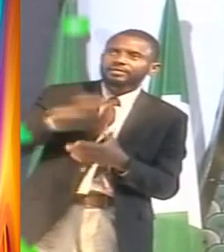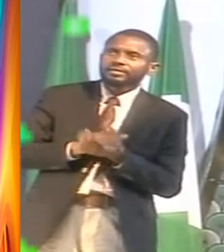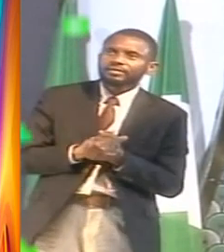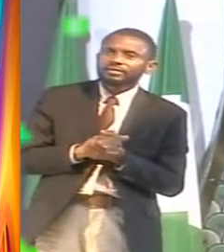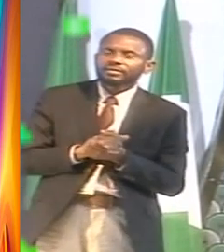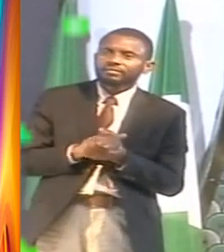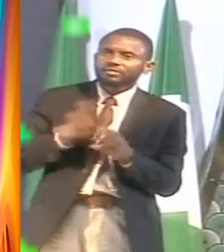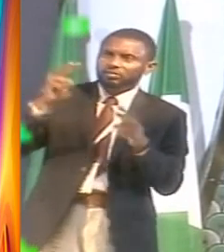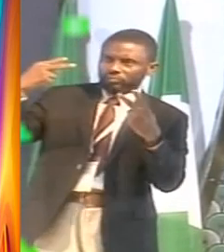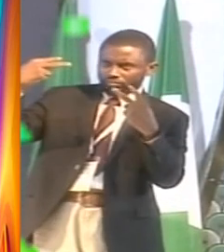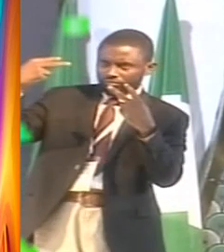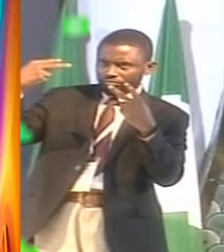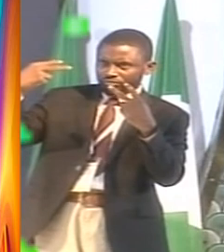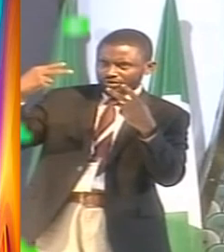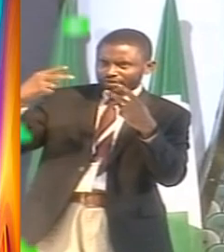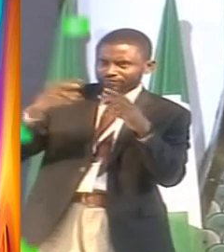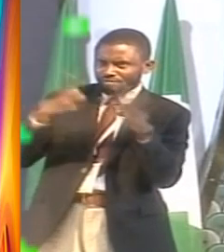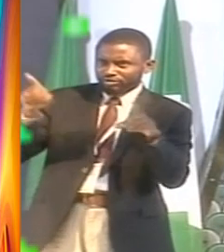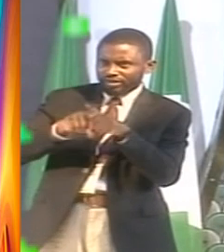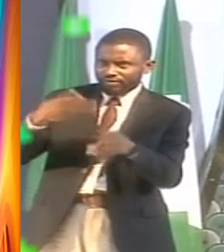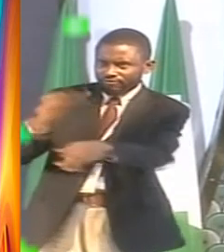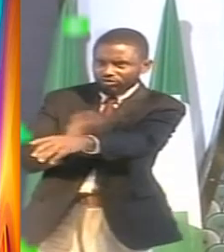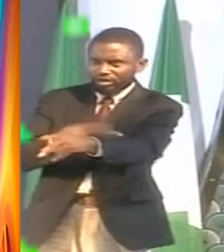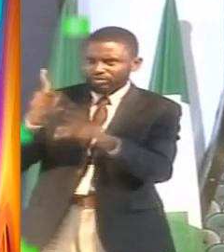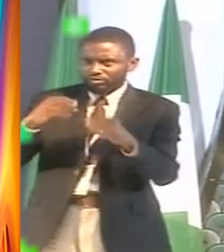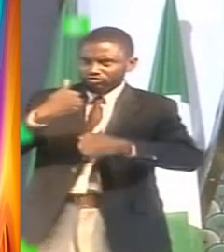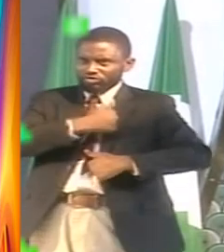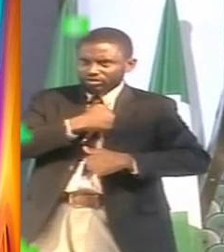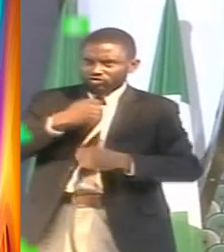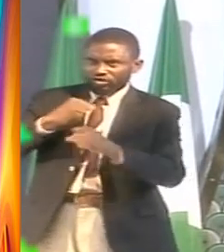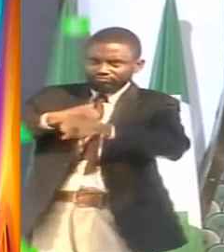they looked to me very much like Fulani people. The soldiers who were guarding my house.